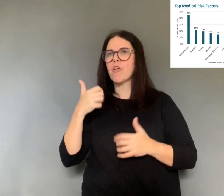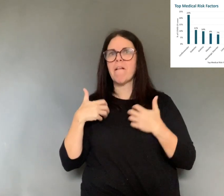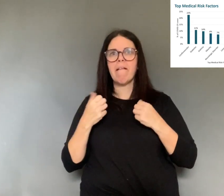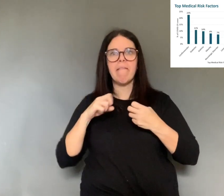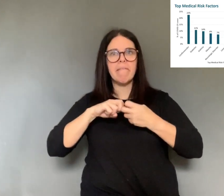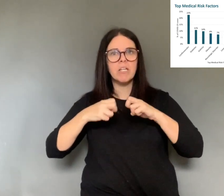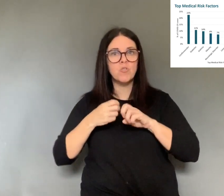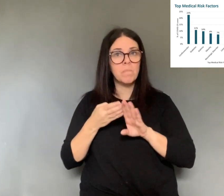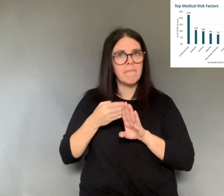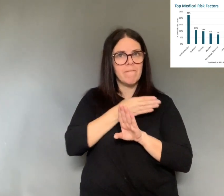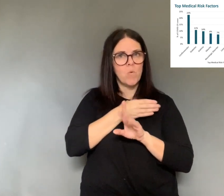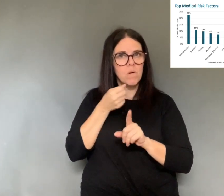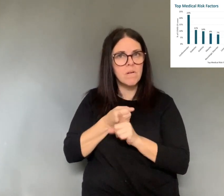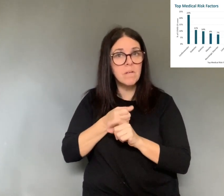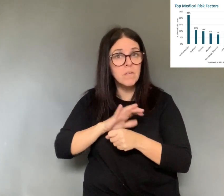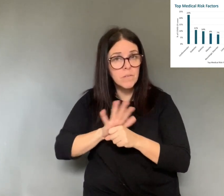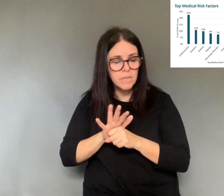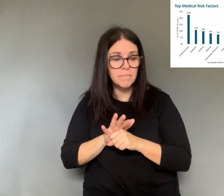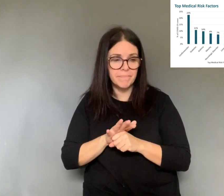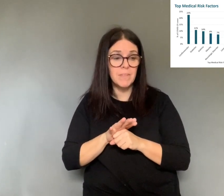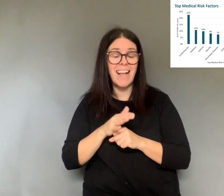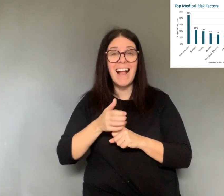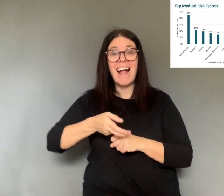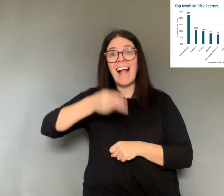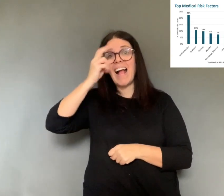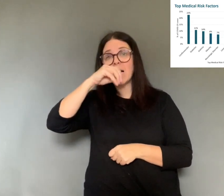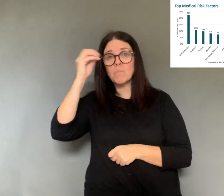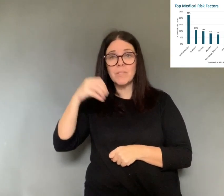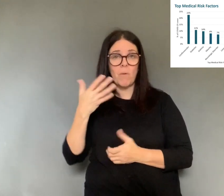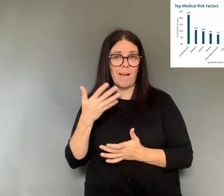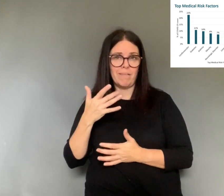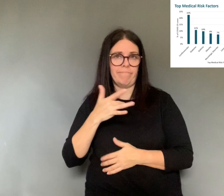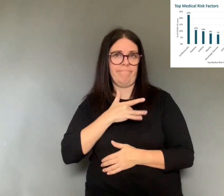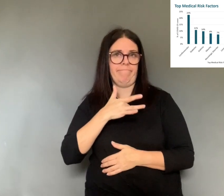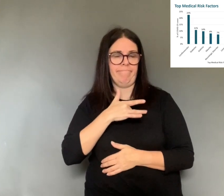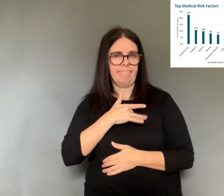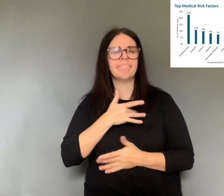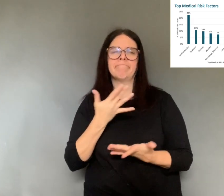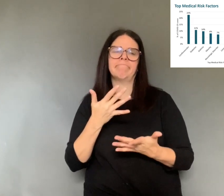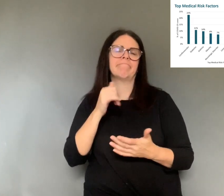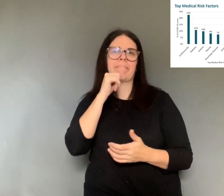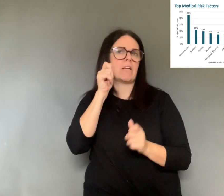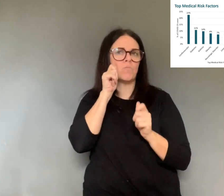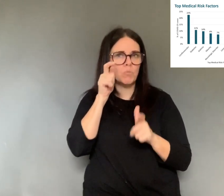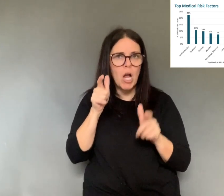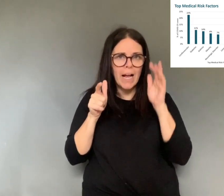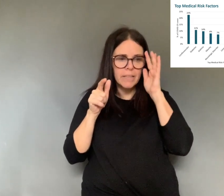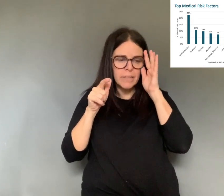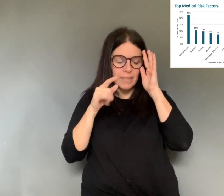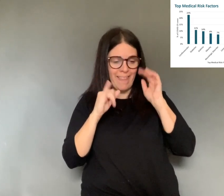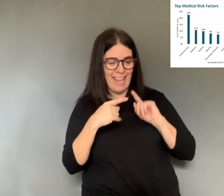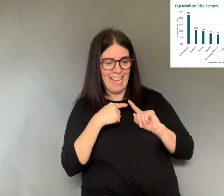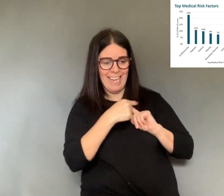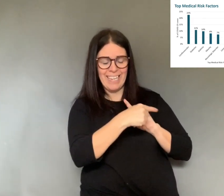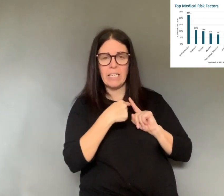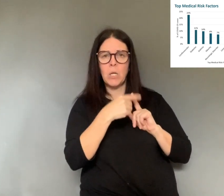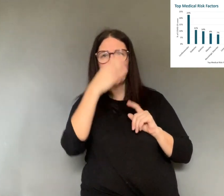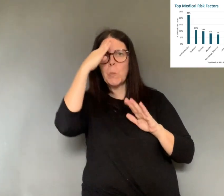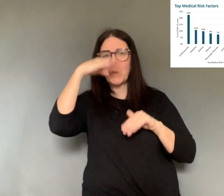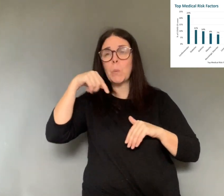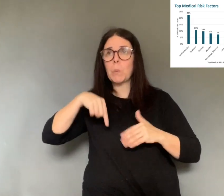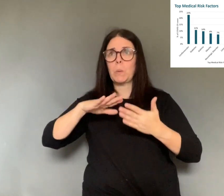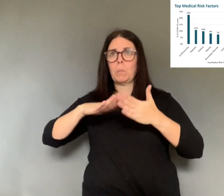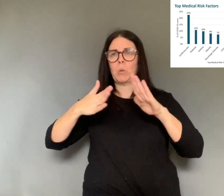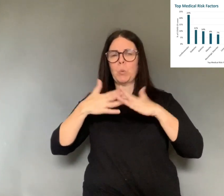obesity. And this is no surprise, as we know that all these conditions are prevalent in our community, and we need to do a lot of good work